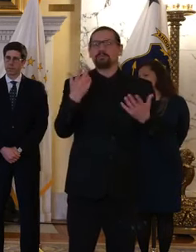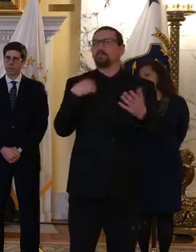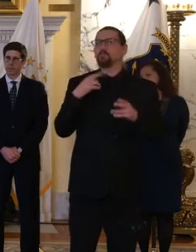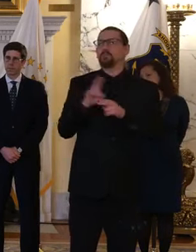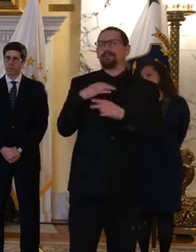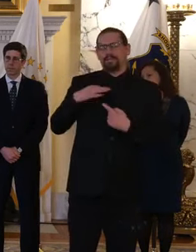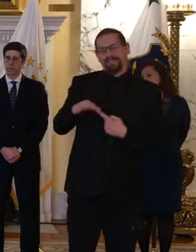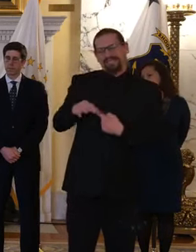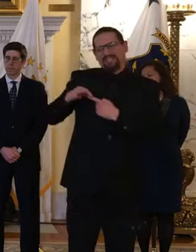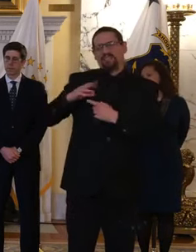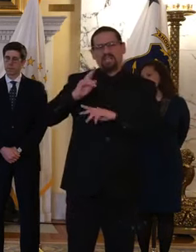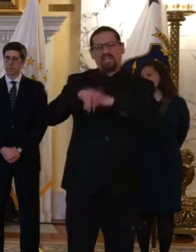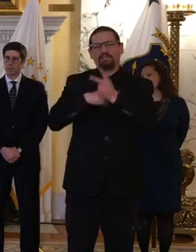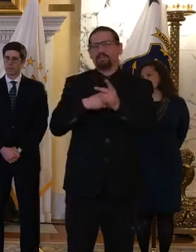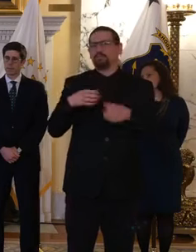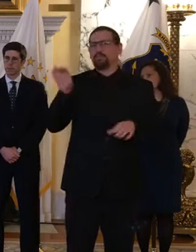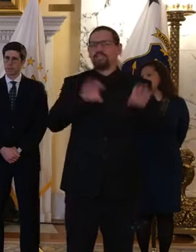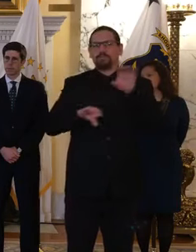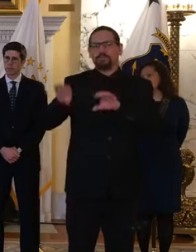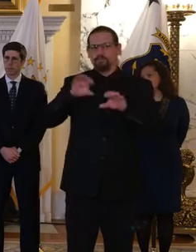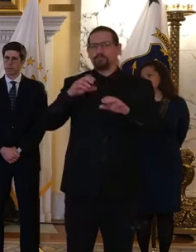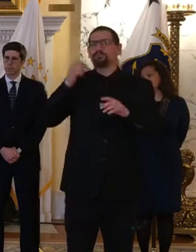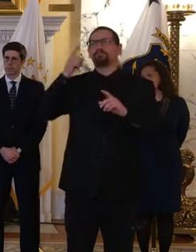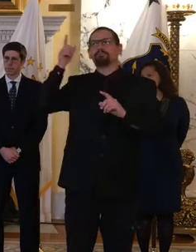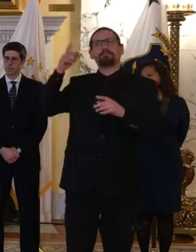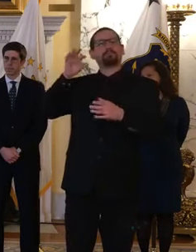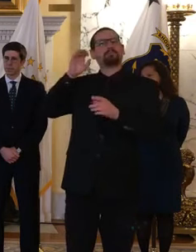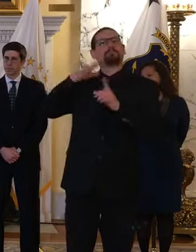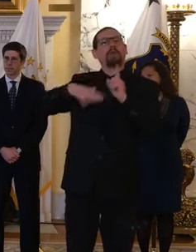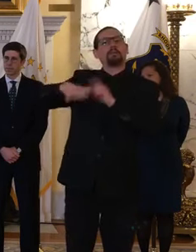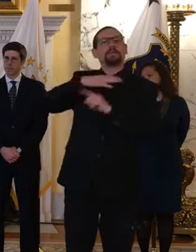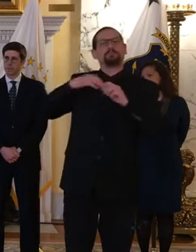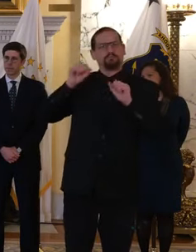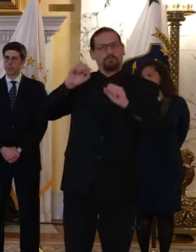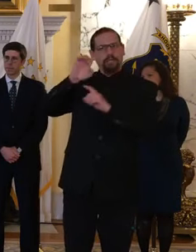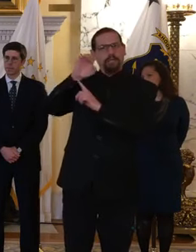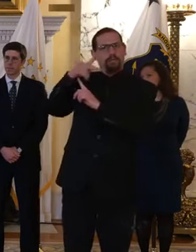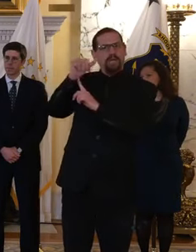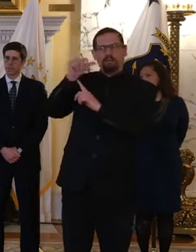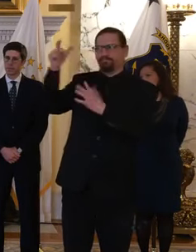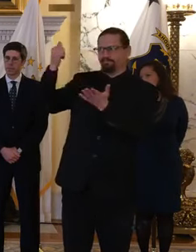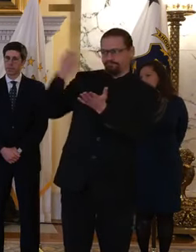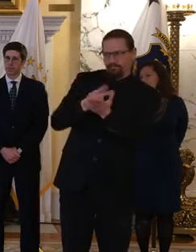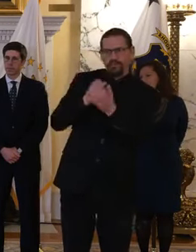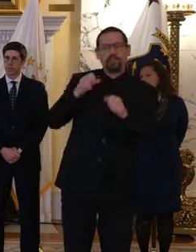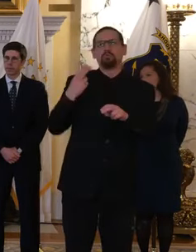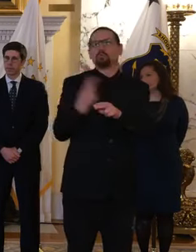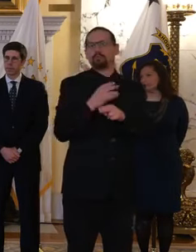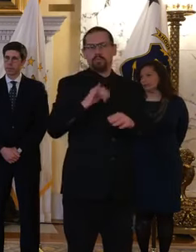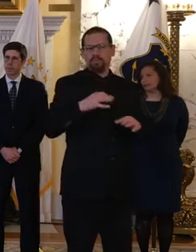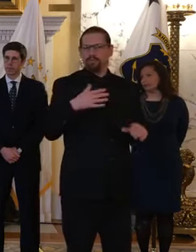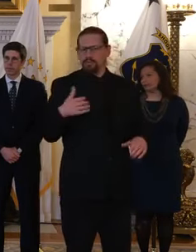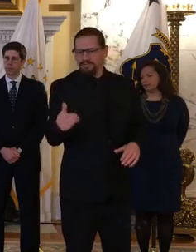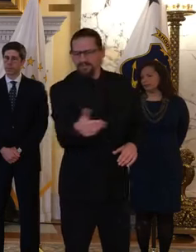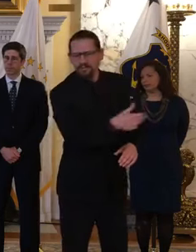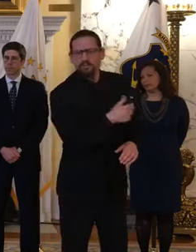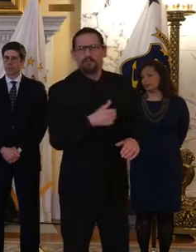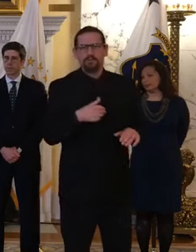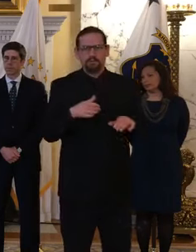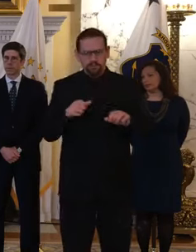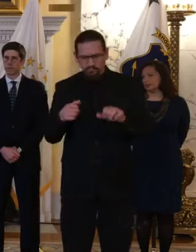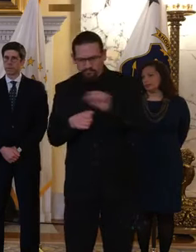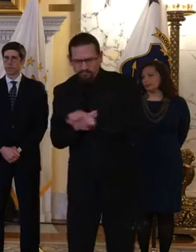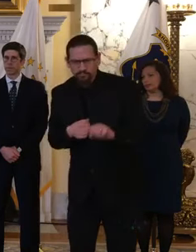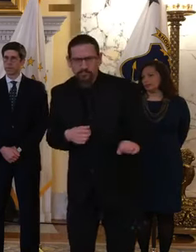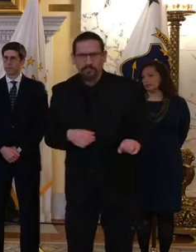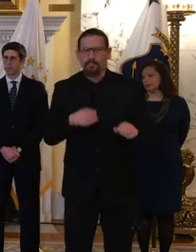that exist and on shared resident care equipment. This is the same